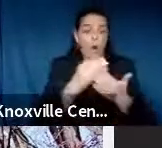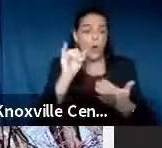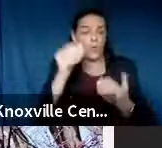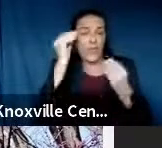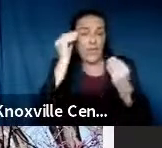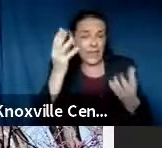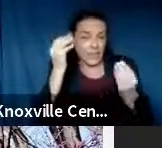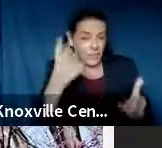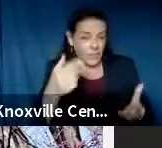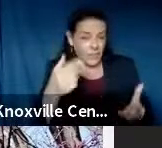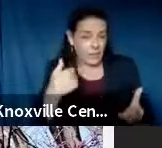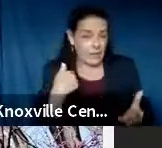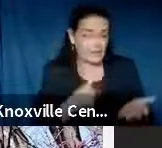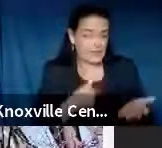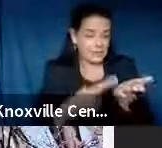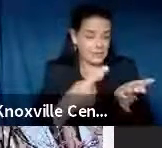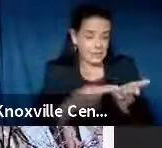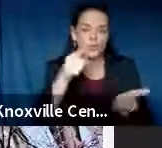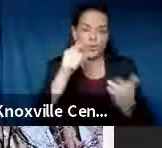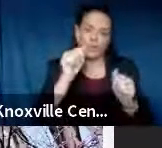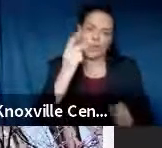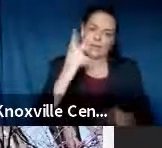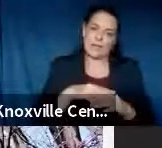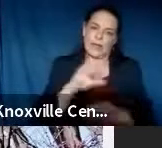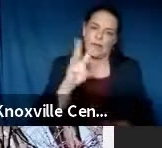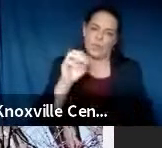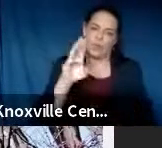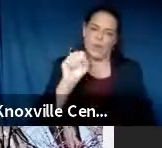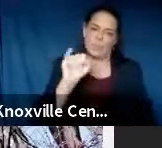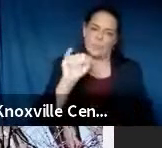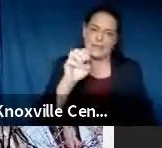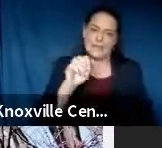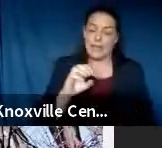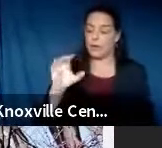we are going to talk about is on our website. You can find it at